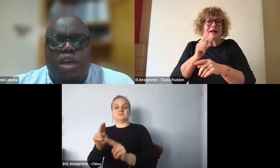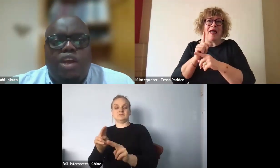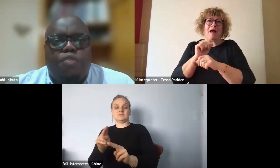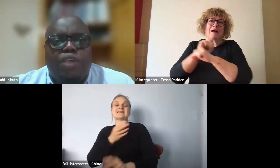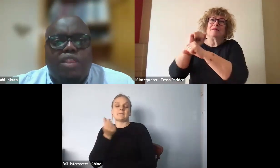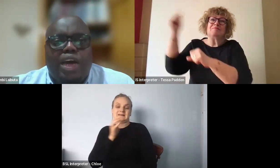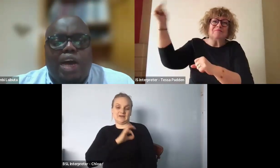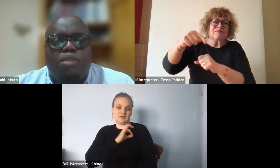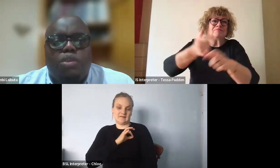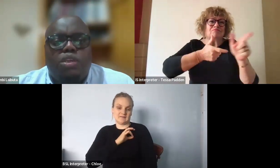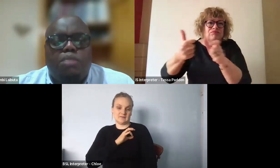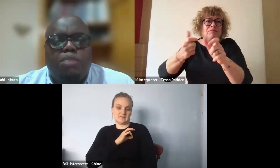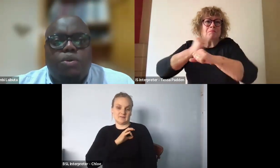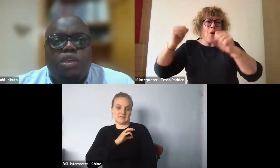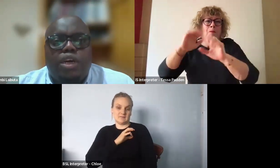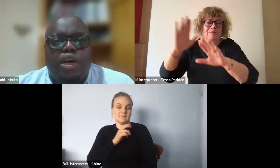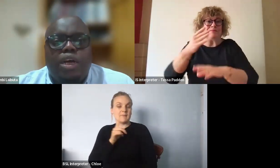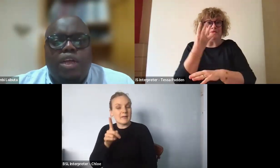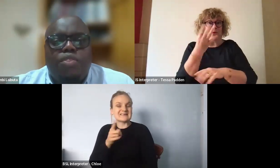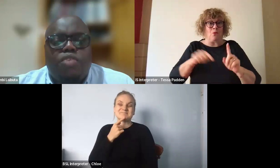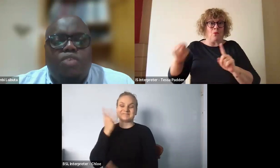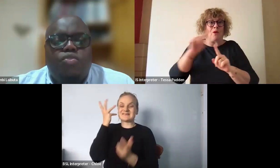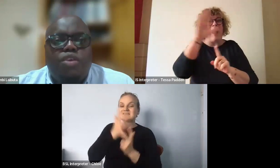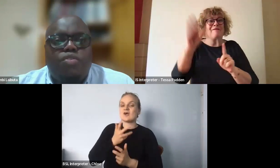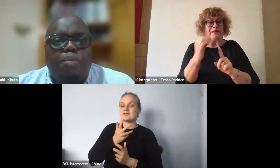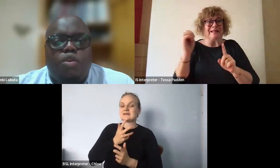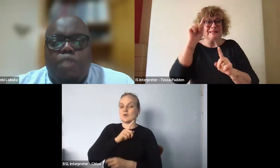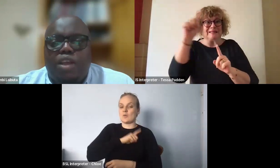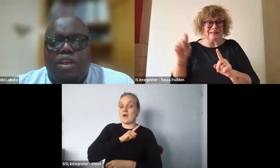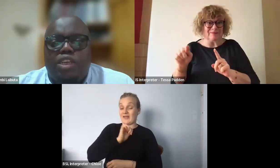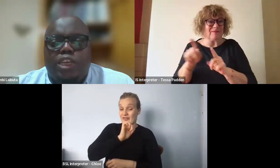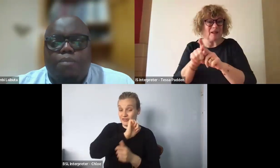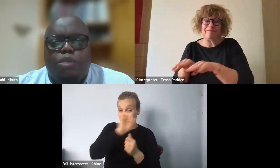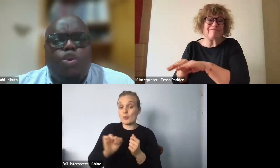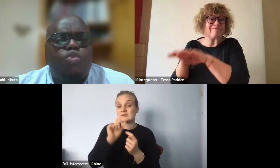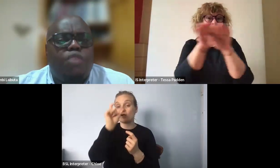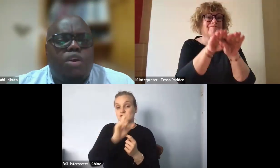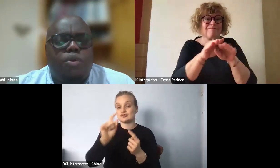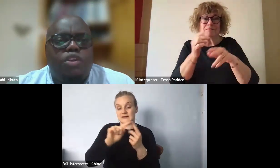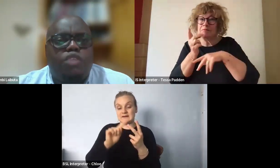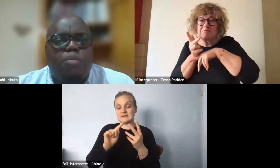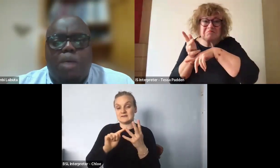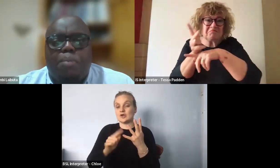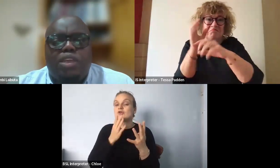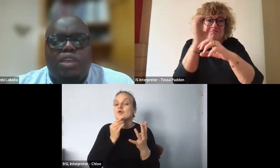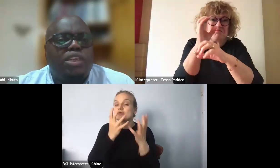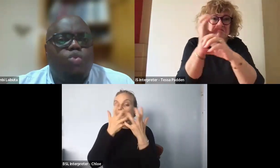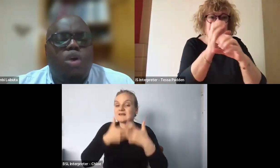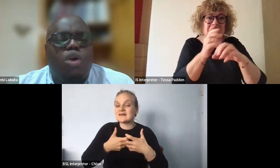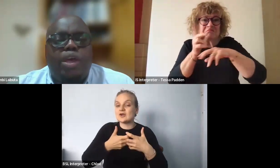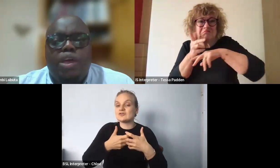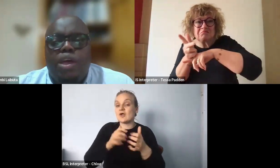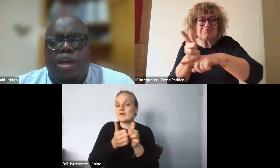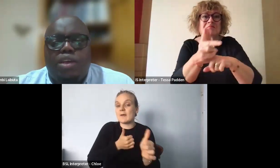initiatives. And you'll find there are harms to this because in these countries, I mean, you'll find that so use of technologies from companies such